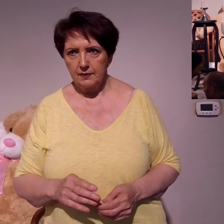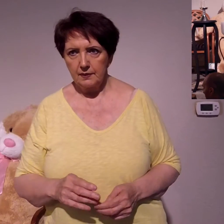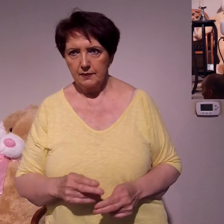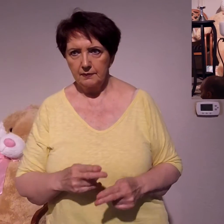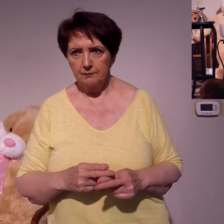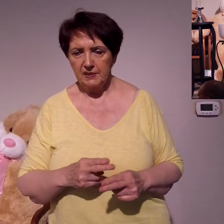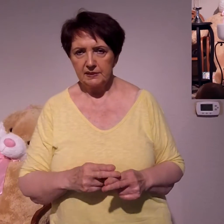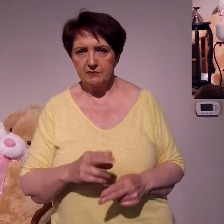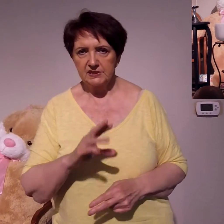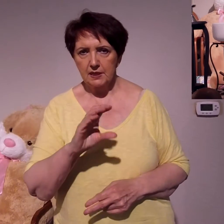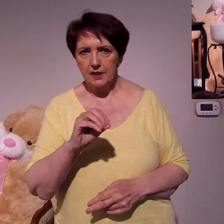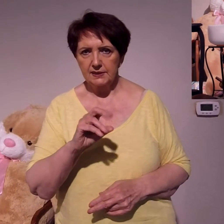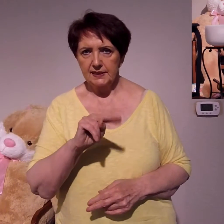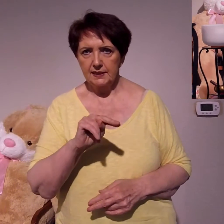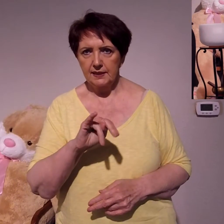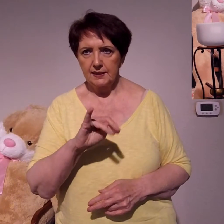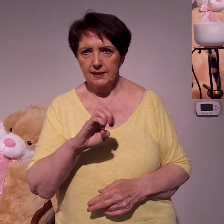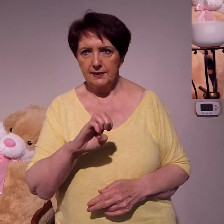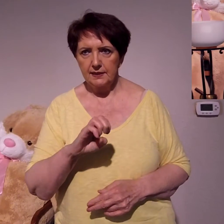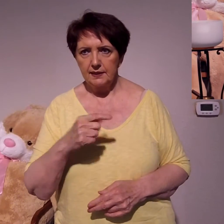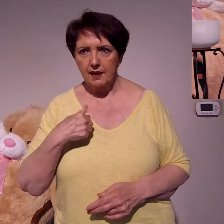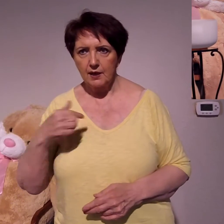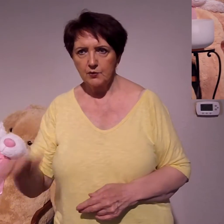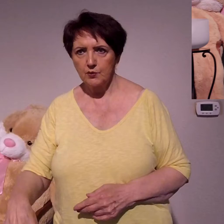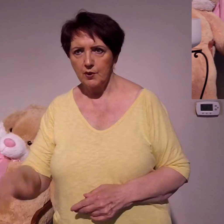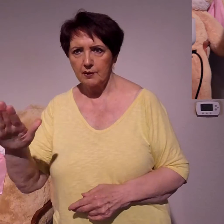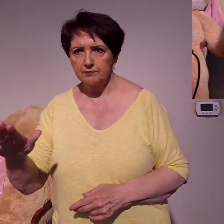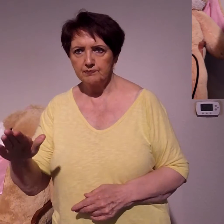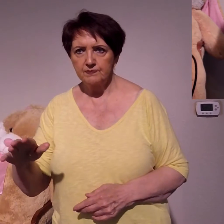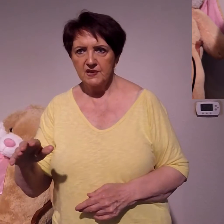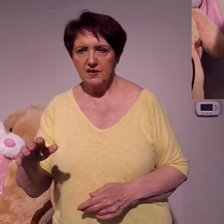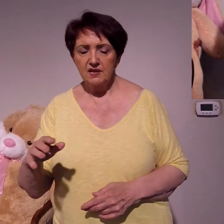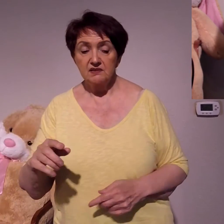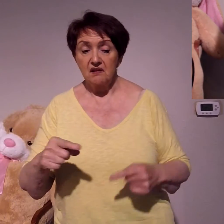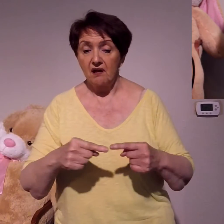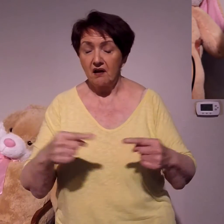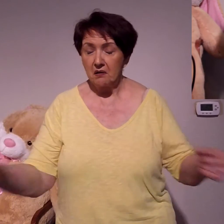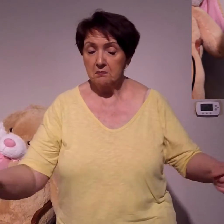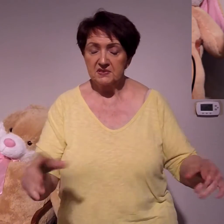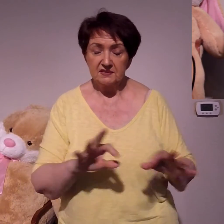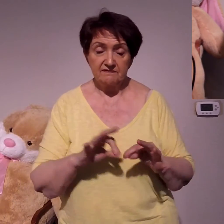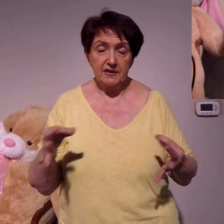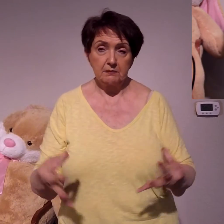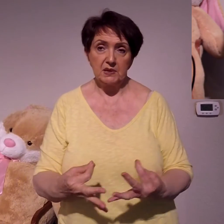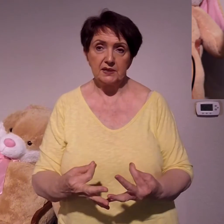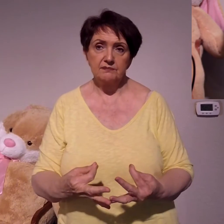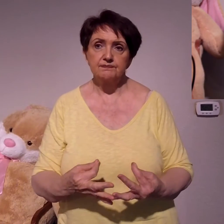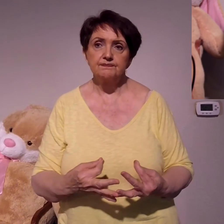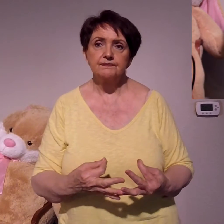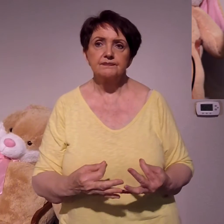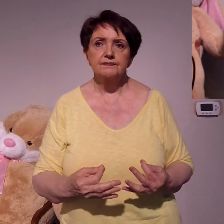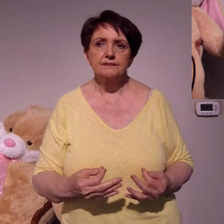me. Got one up front, quickly. Okay, We right want to here. get to as many as we can.